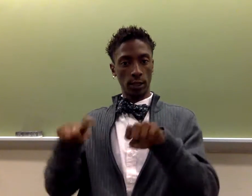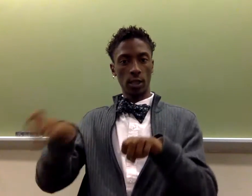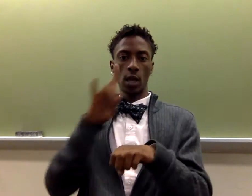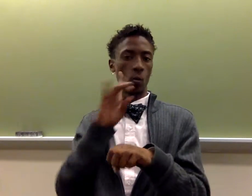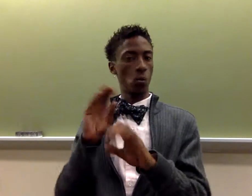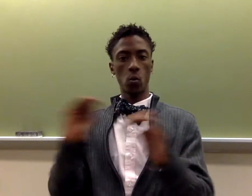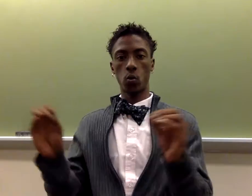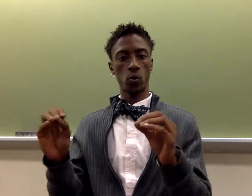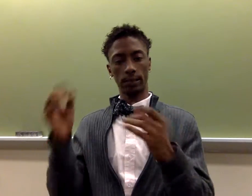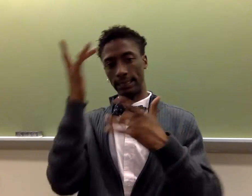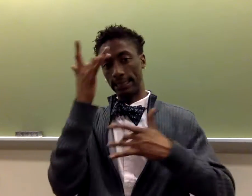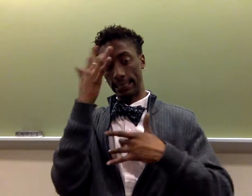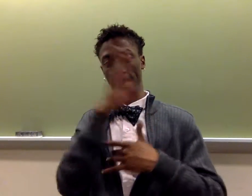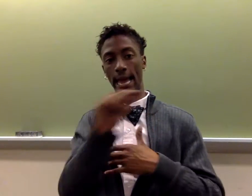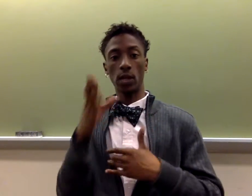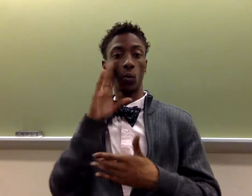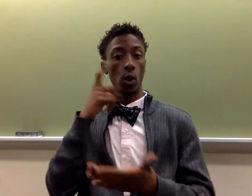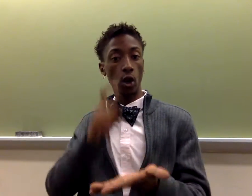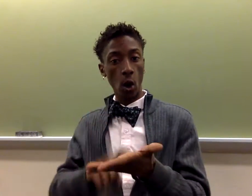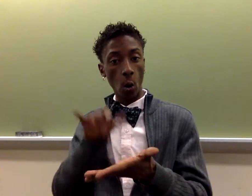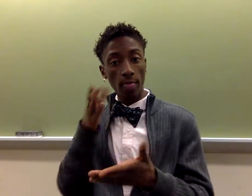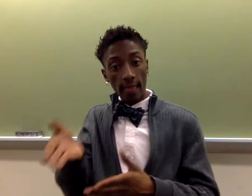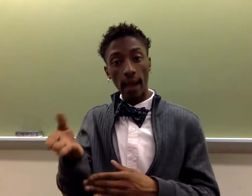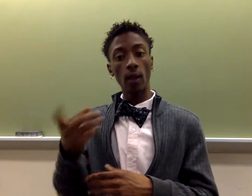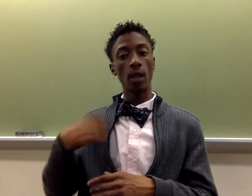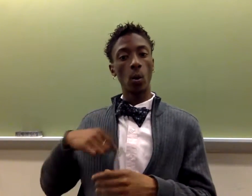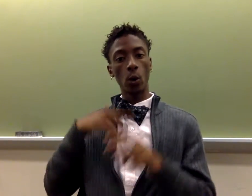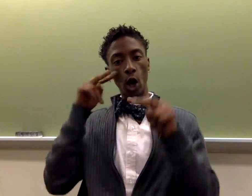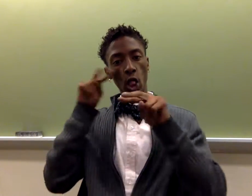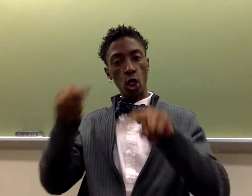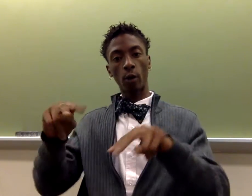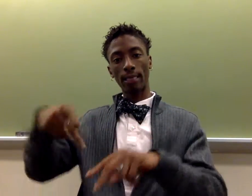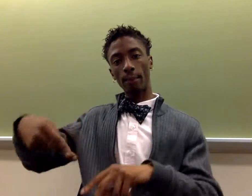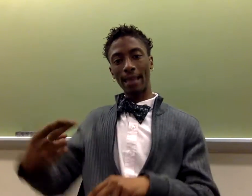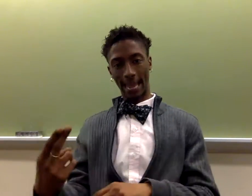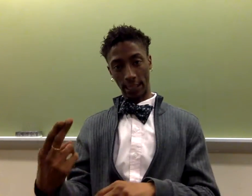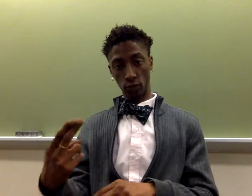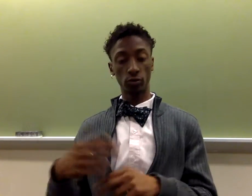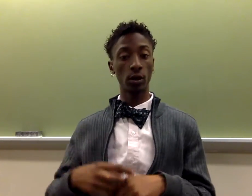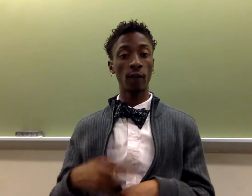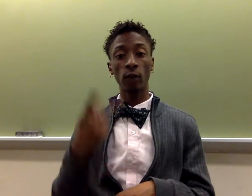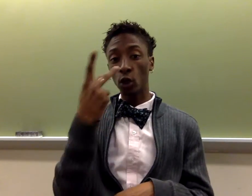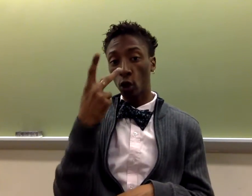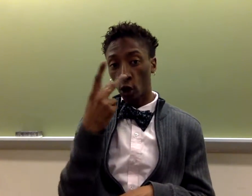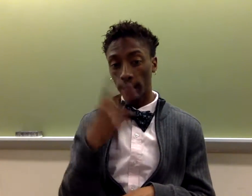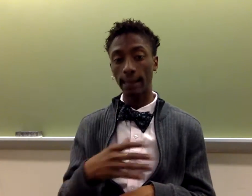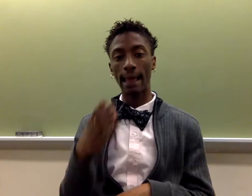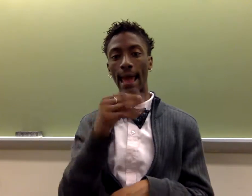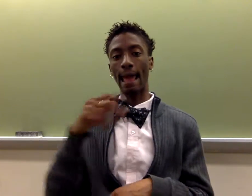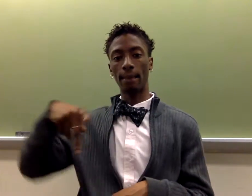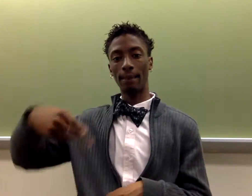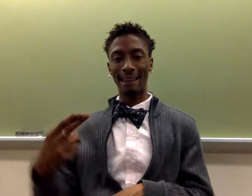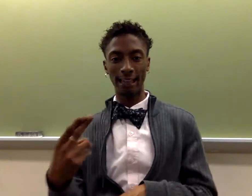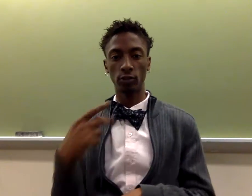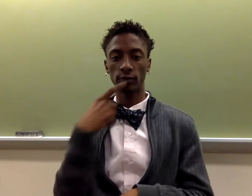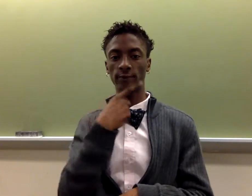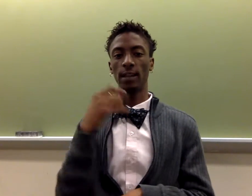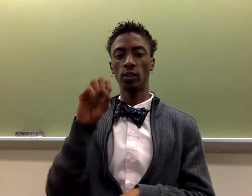you'll note there that we are looking at the pH of the urine and the pH of the saliva, which is